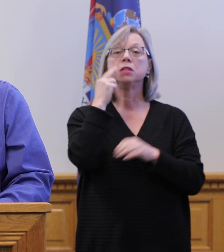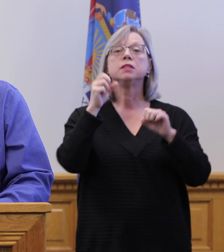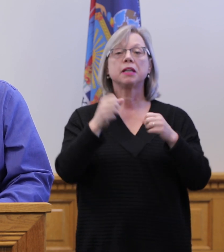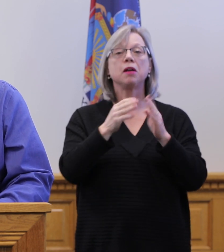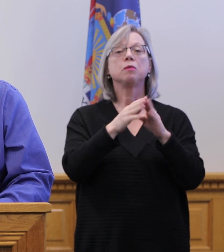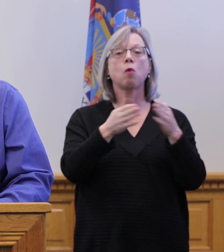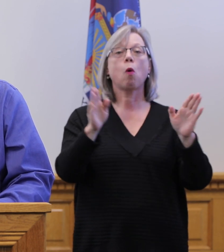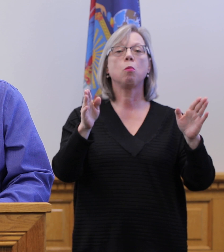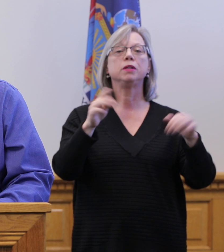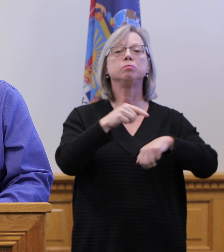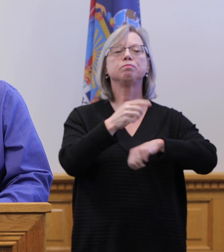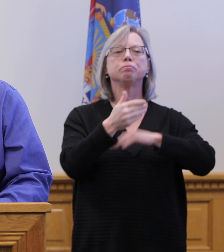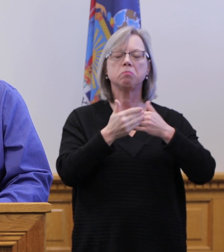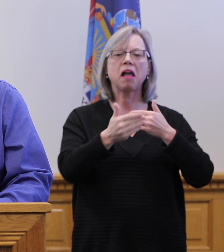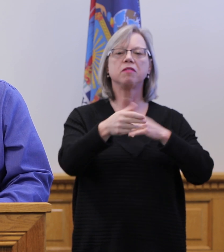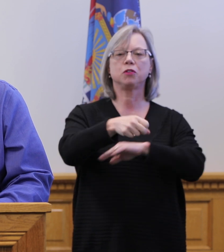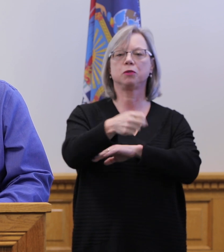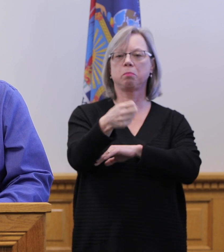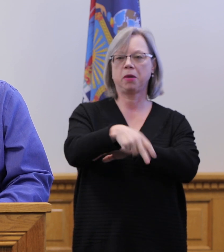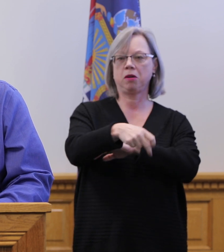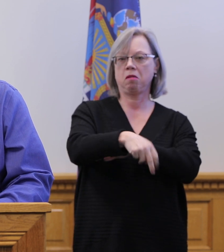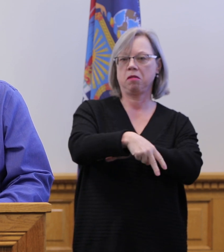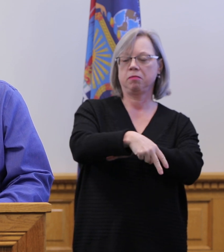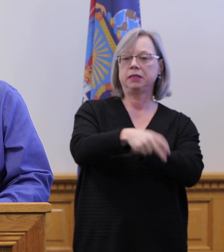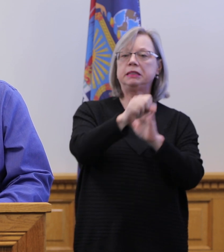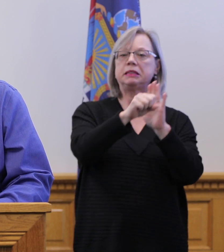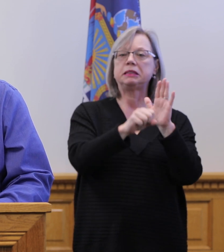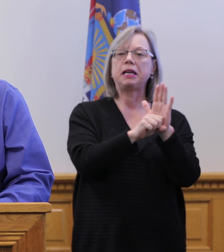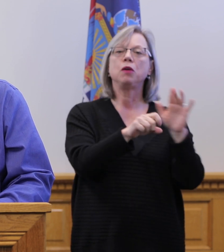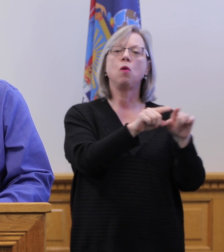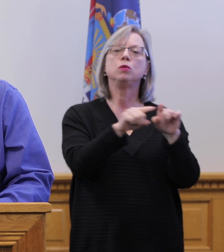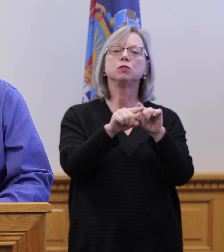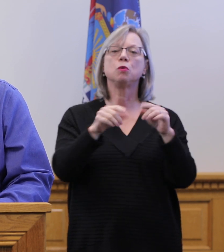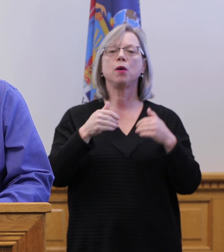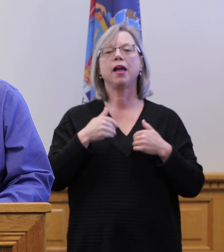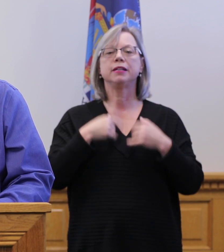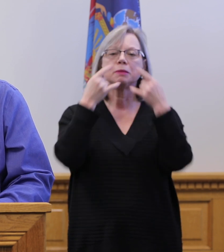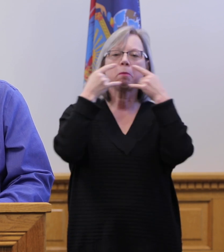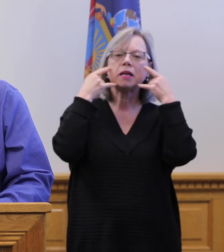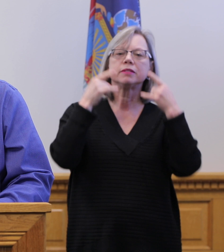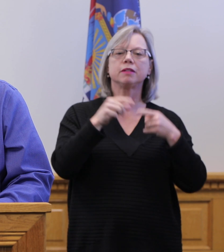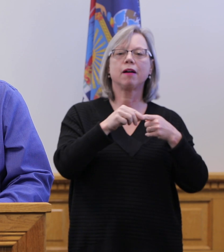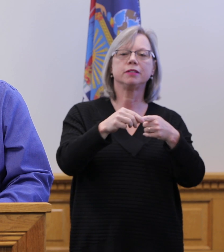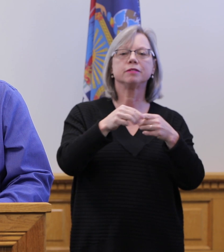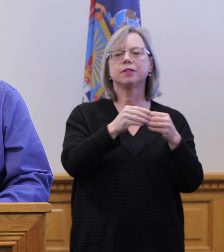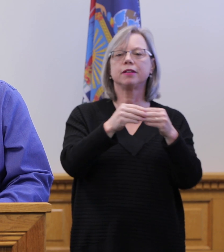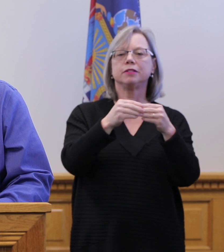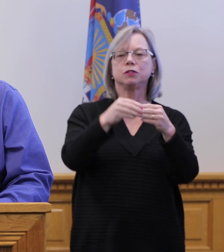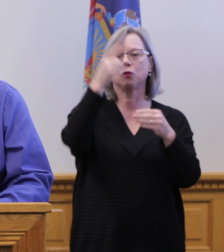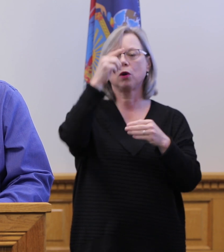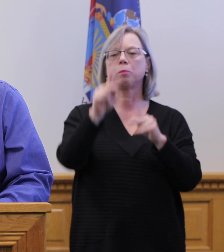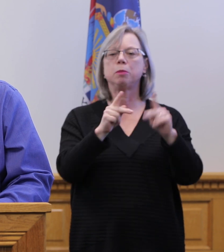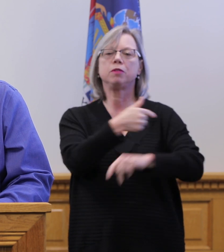The state has also adopted the CDC's mask guidance for fully vaccinated people. They can now participate in outdoor activities or